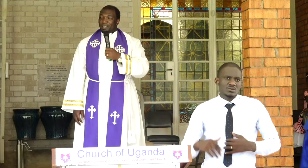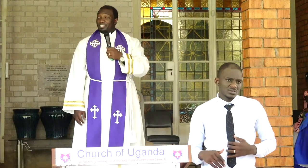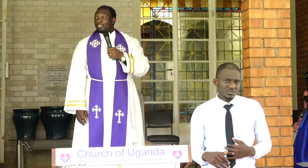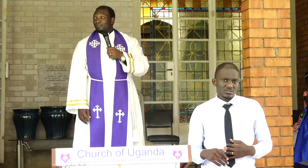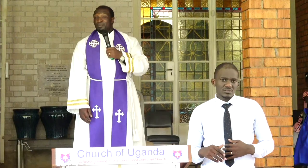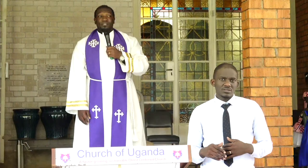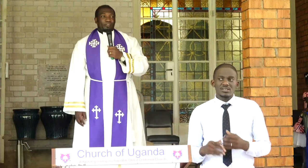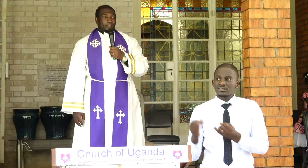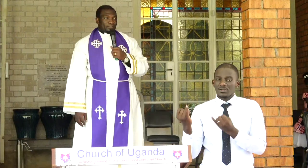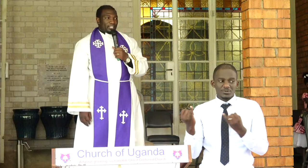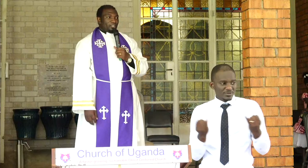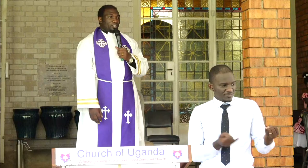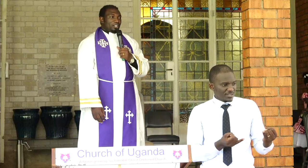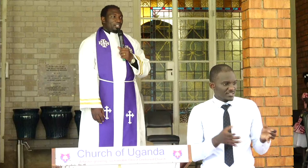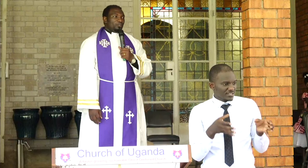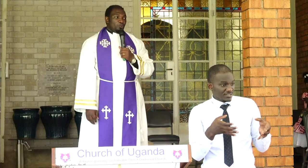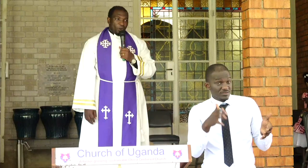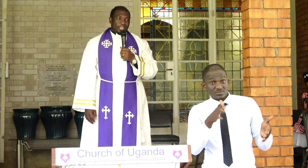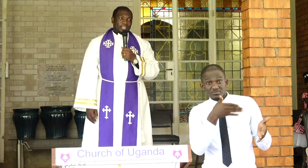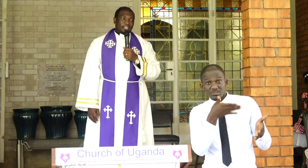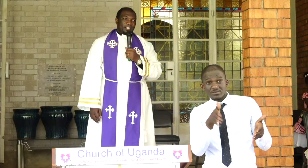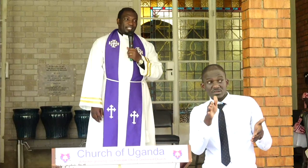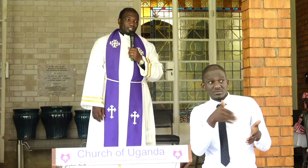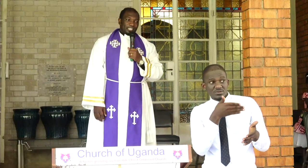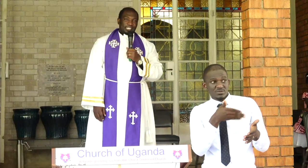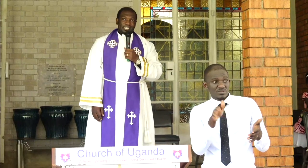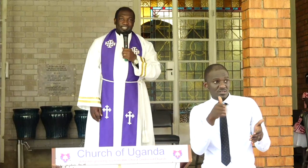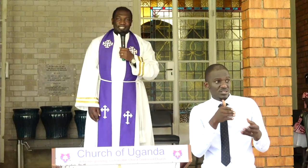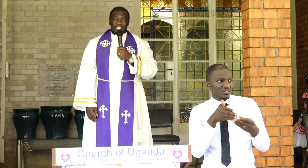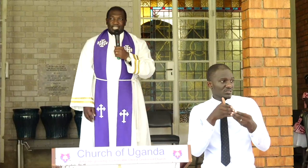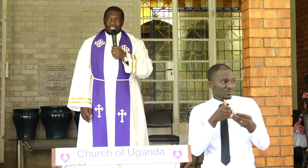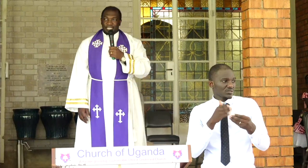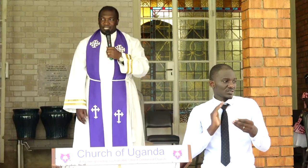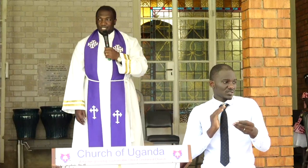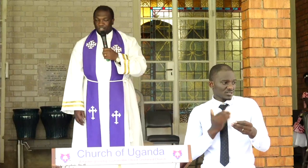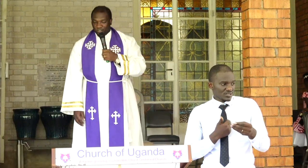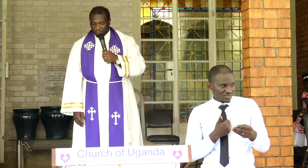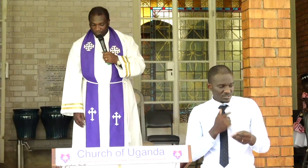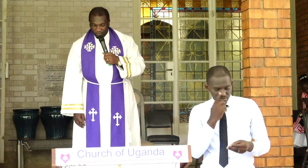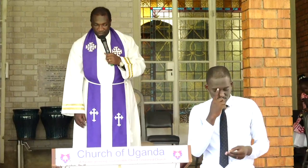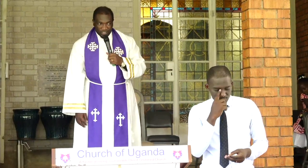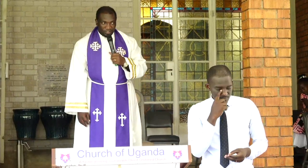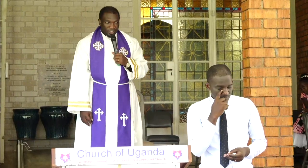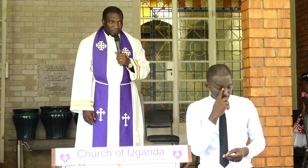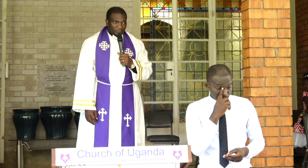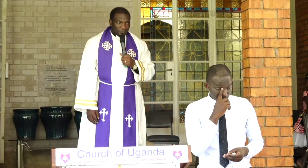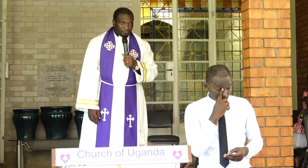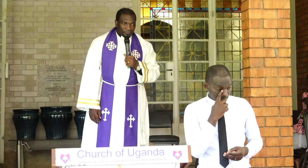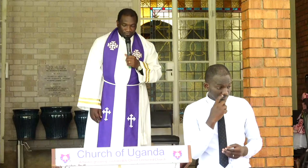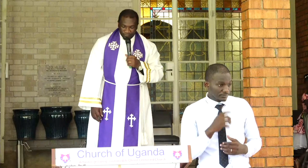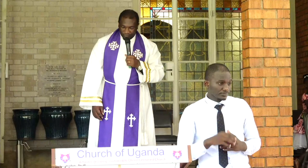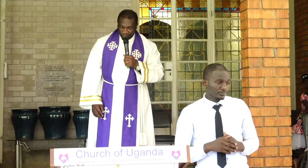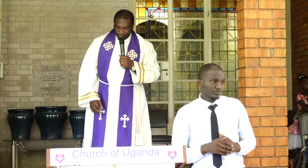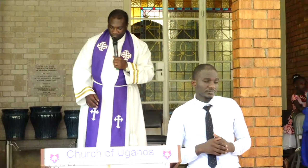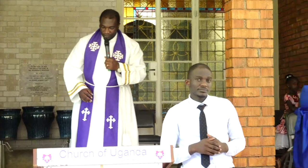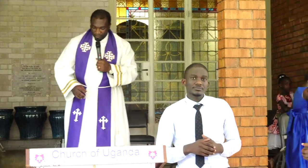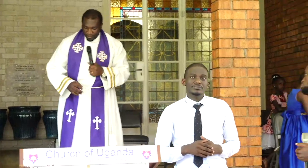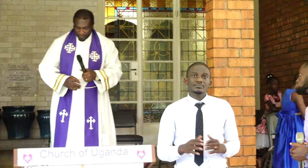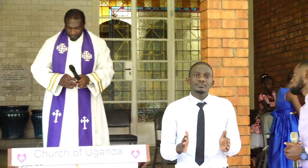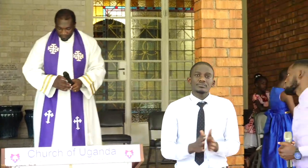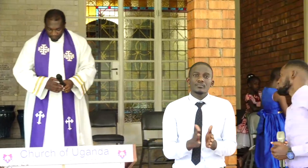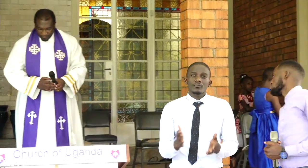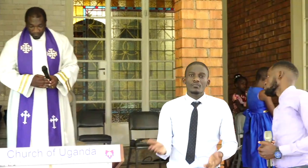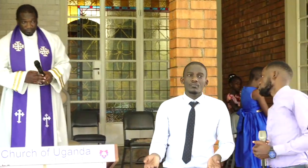us invite the Bethesda choir to lead us in that session. Bethesda. Hallelujah.